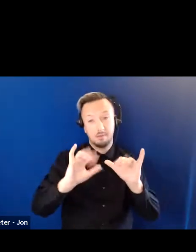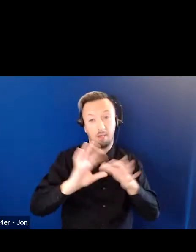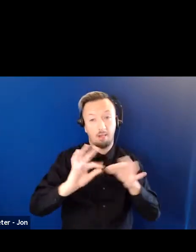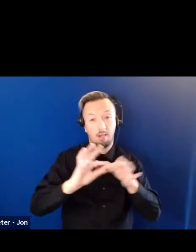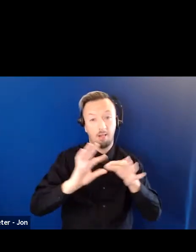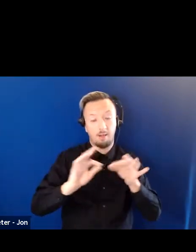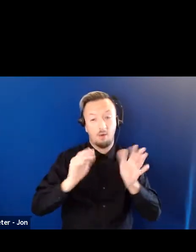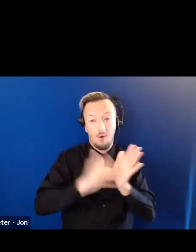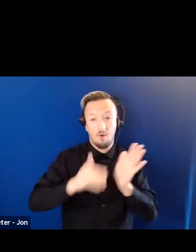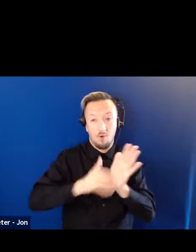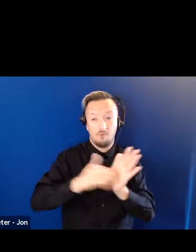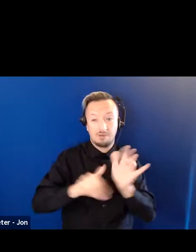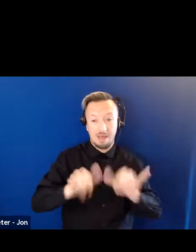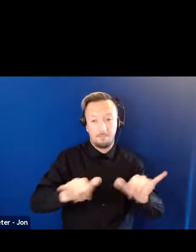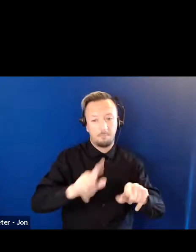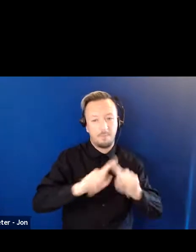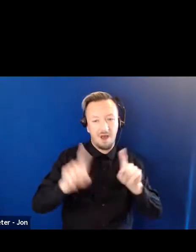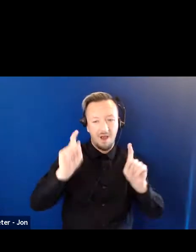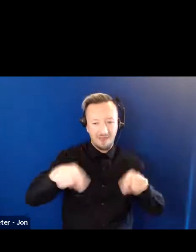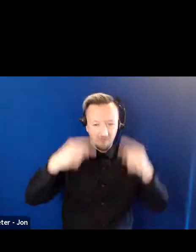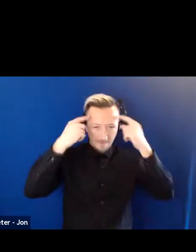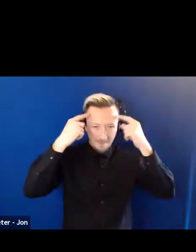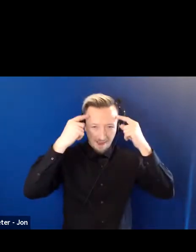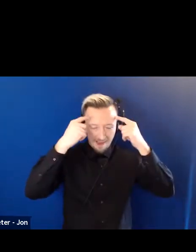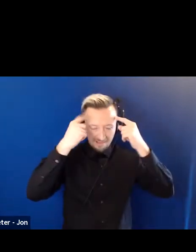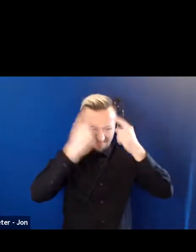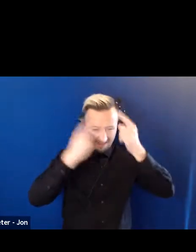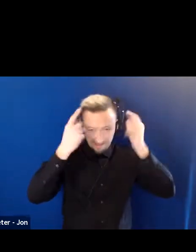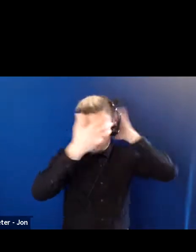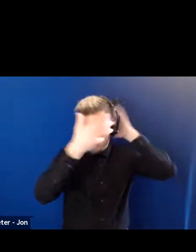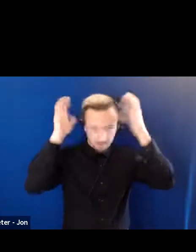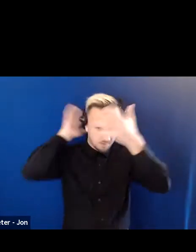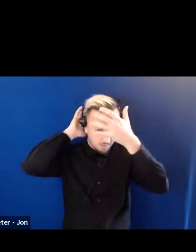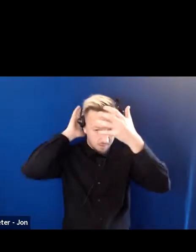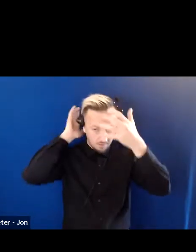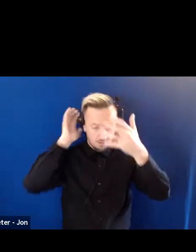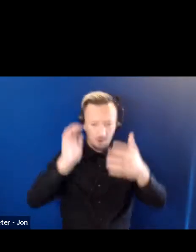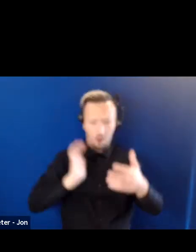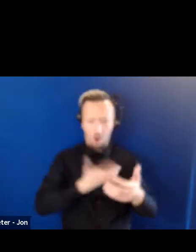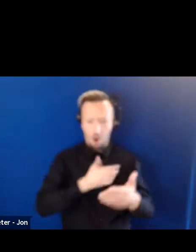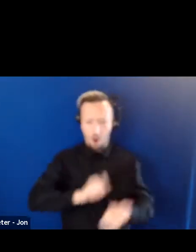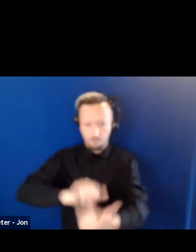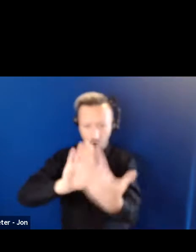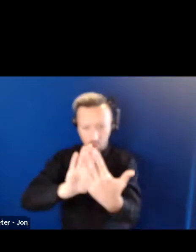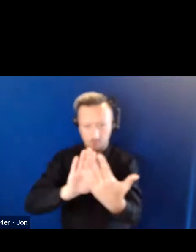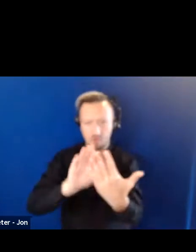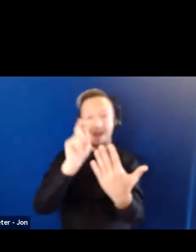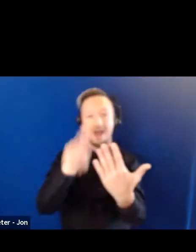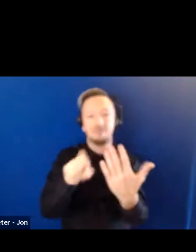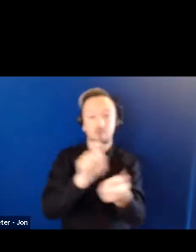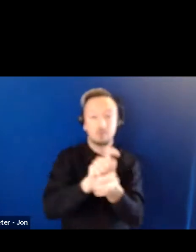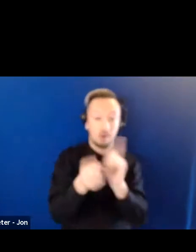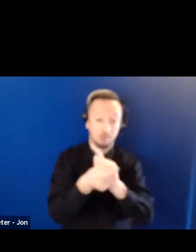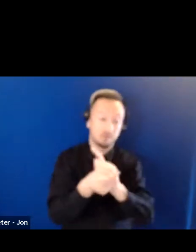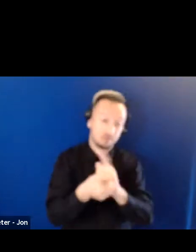we change our mindset, our approach, these will continue to happen over and over again, at